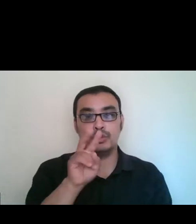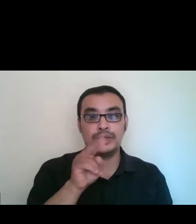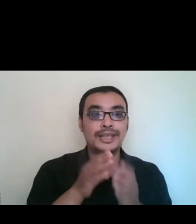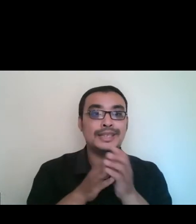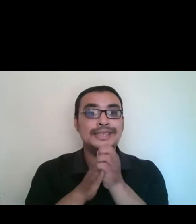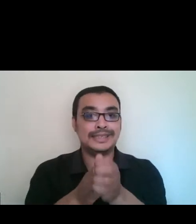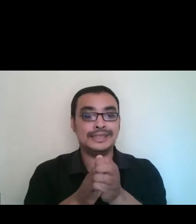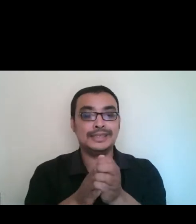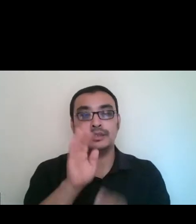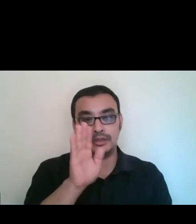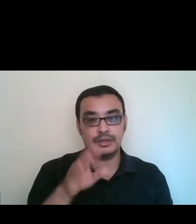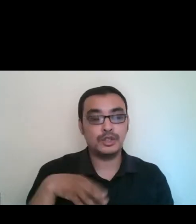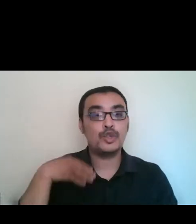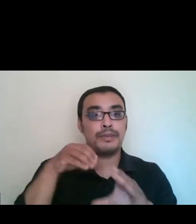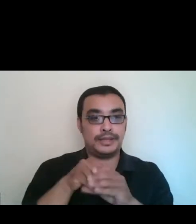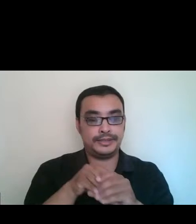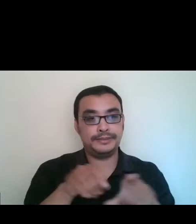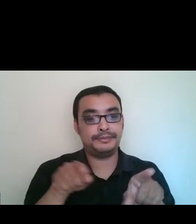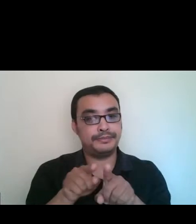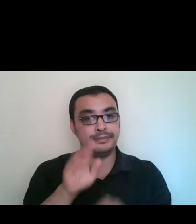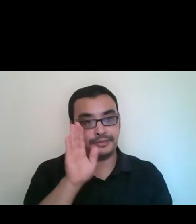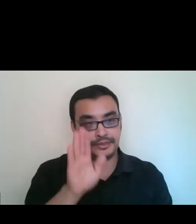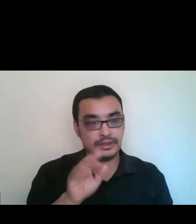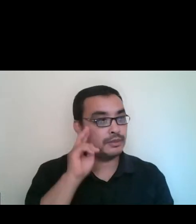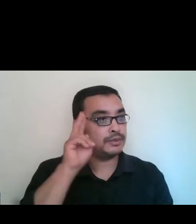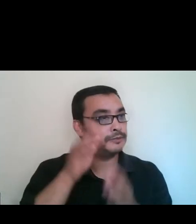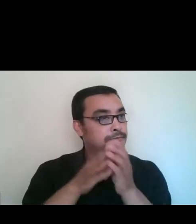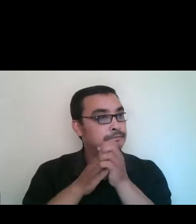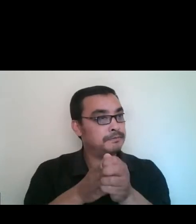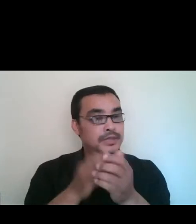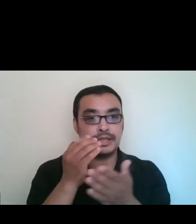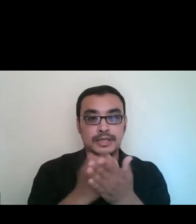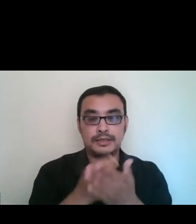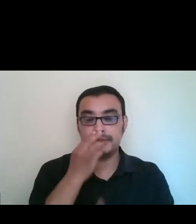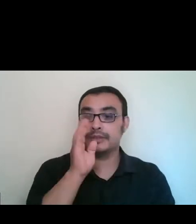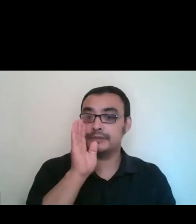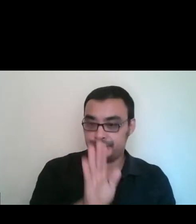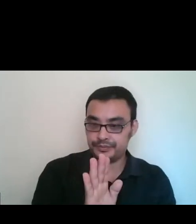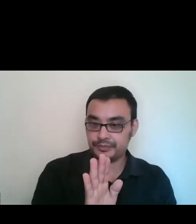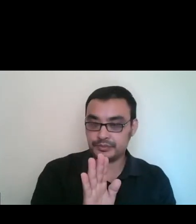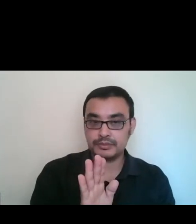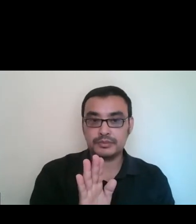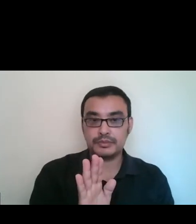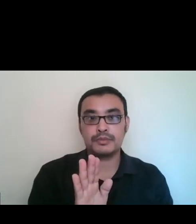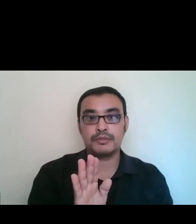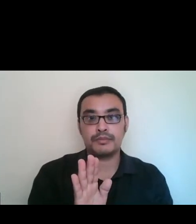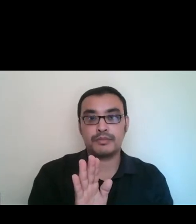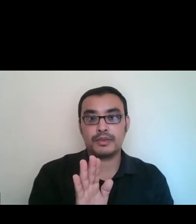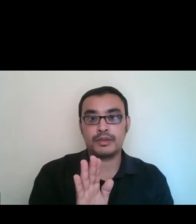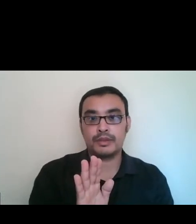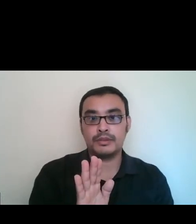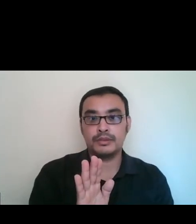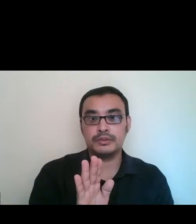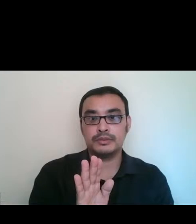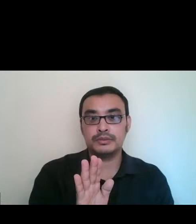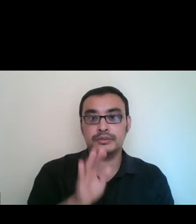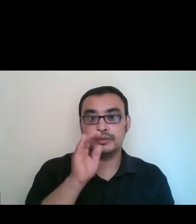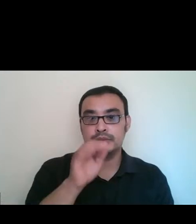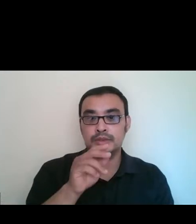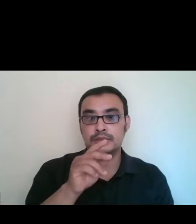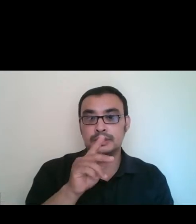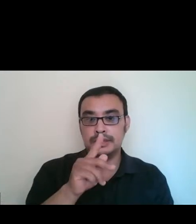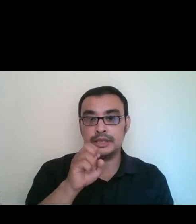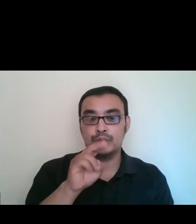two participants of the Future Leaders Fellowship Program. Rudolf, who is the area coordinator